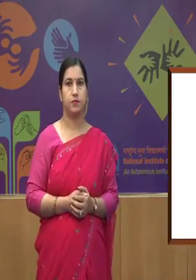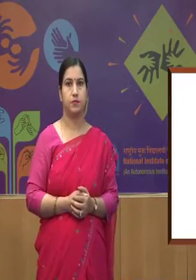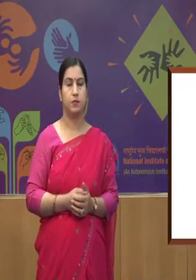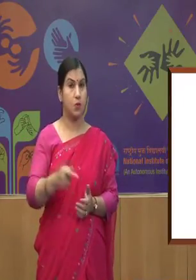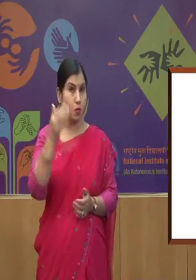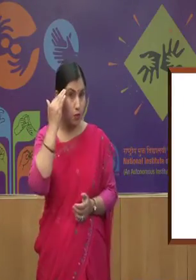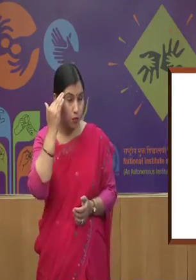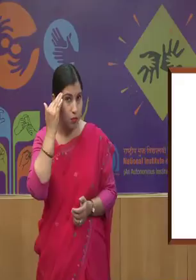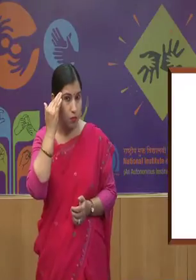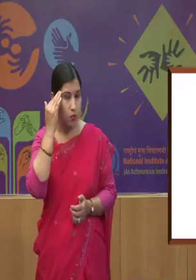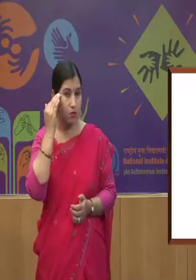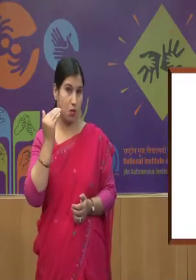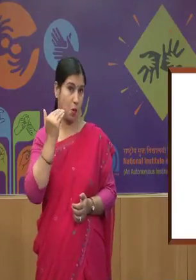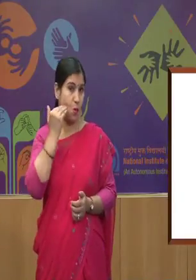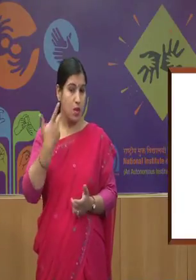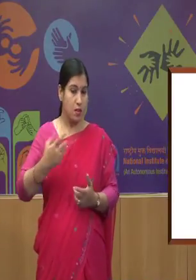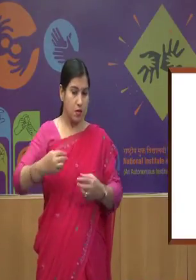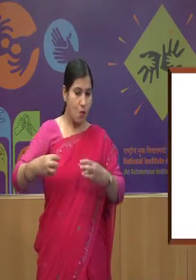Do you know when this war started?